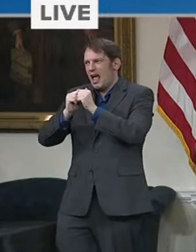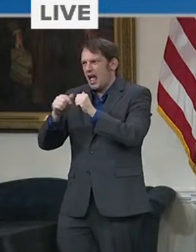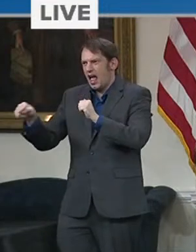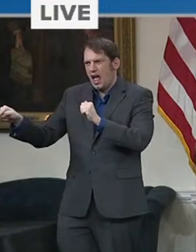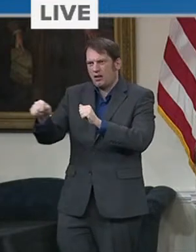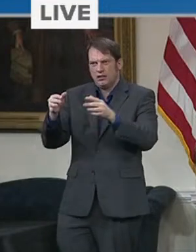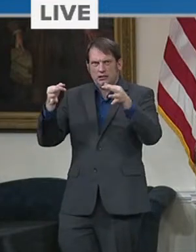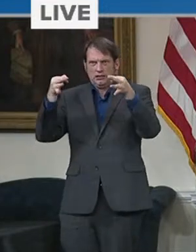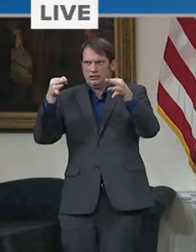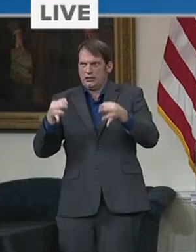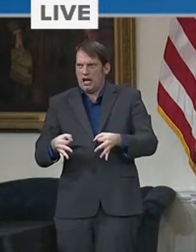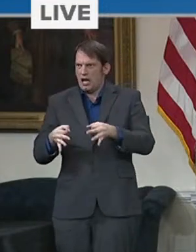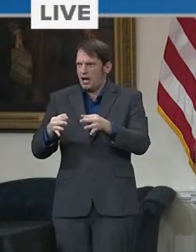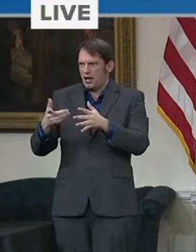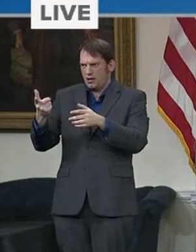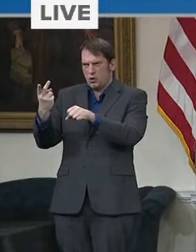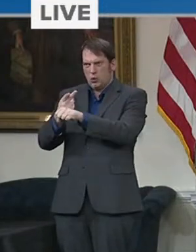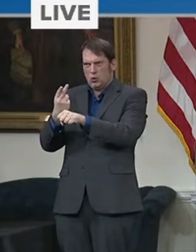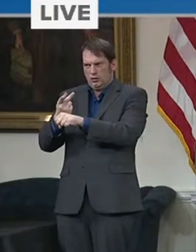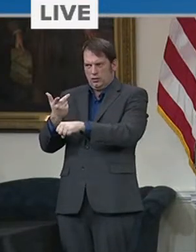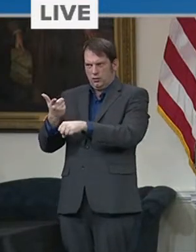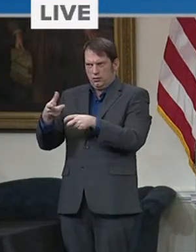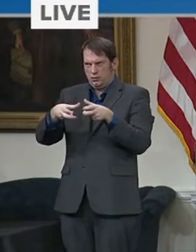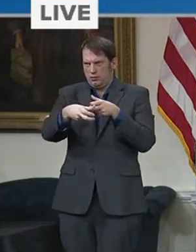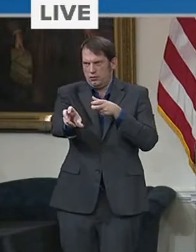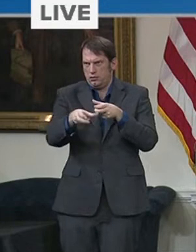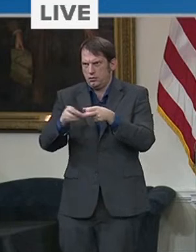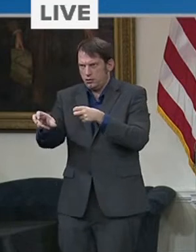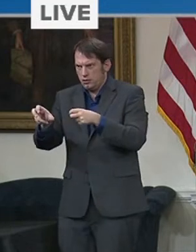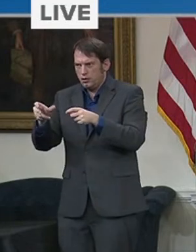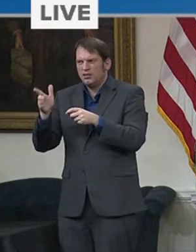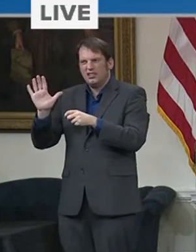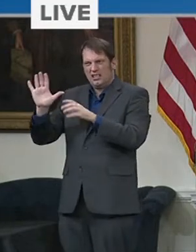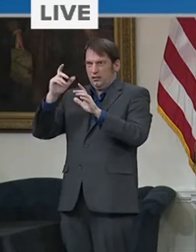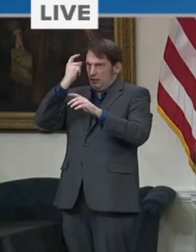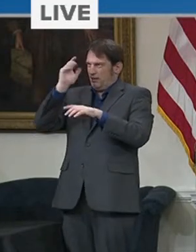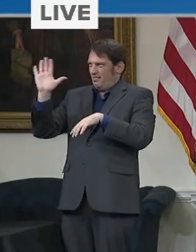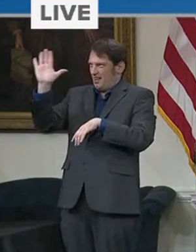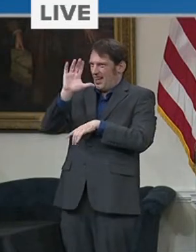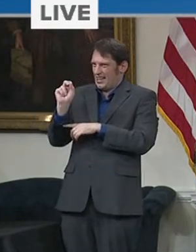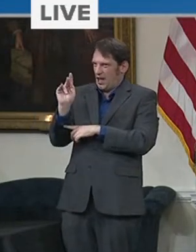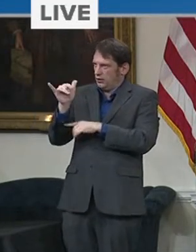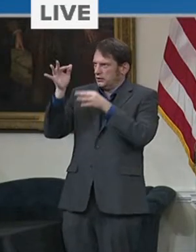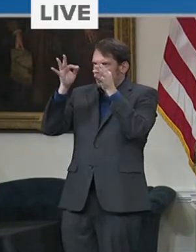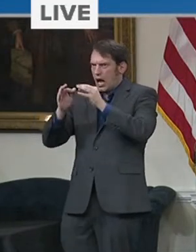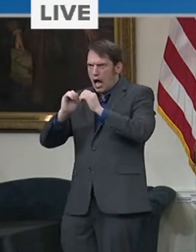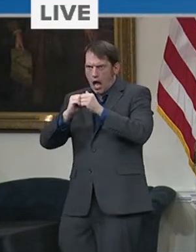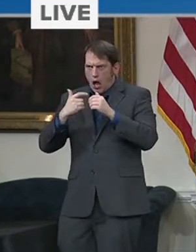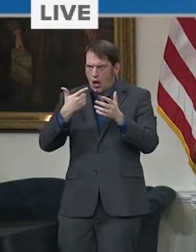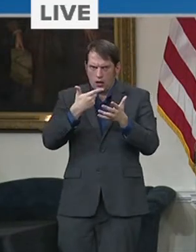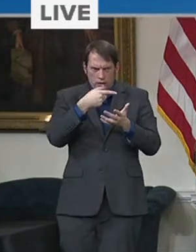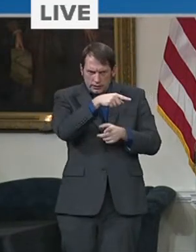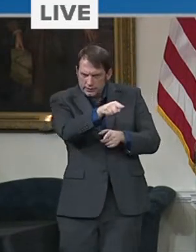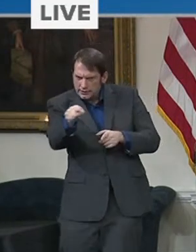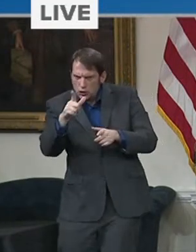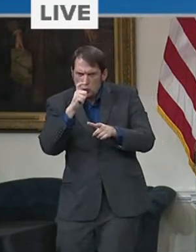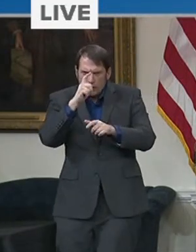they receive, as long as they prioritize the elderly and the vulnerable populations.